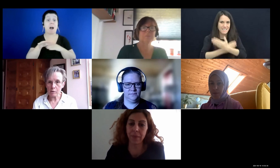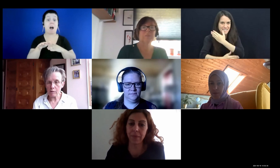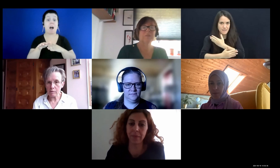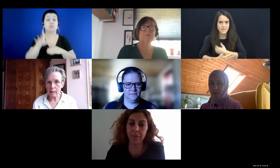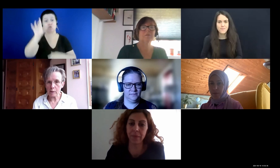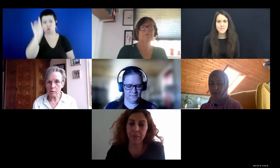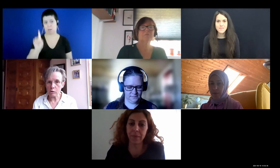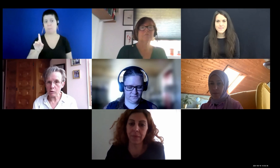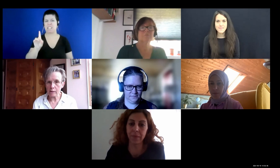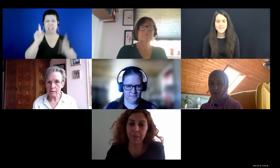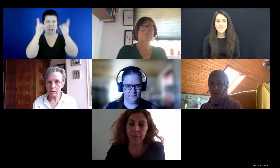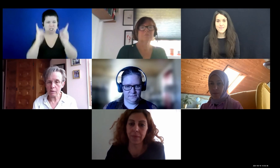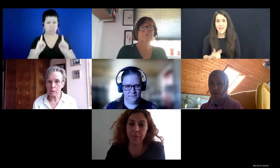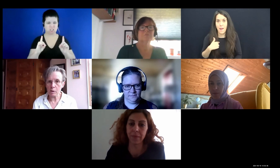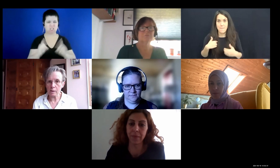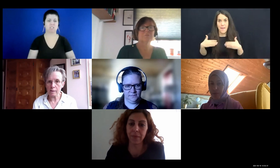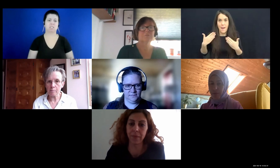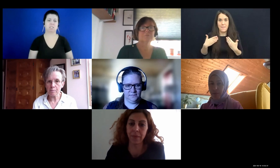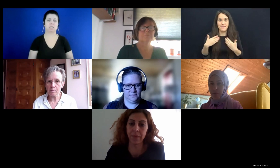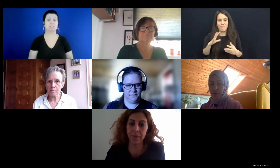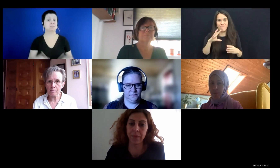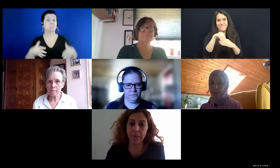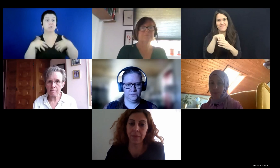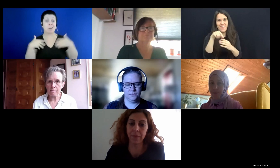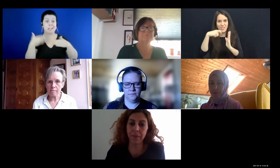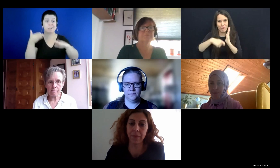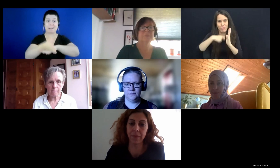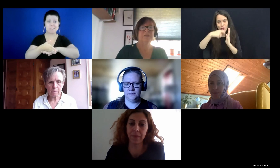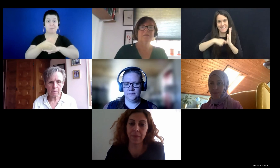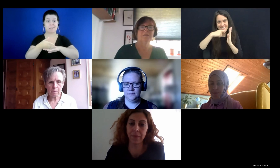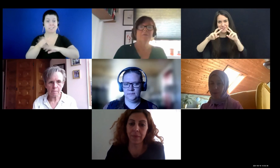And I was very happy to join this research project.